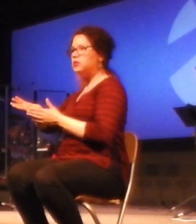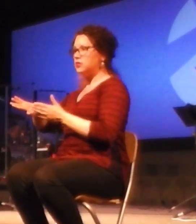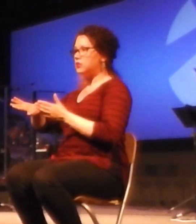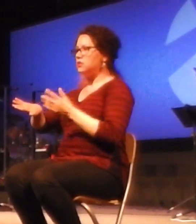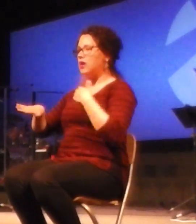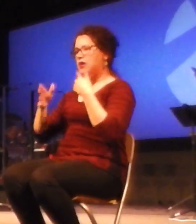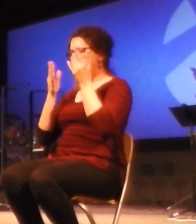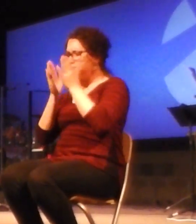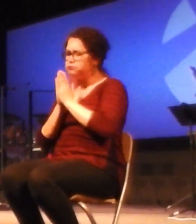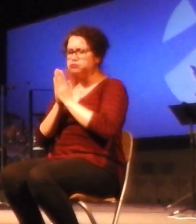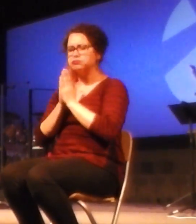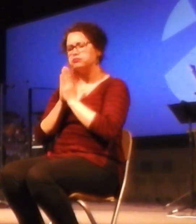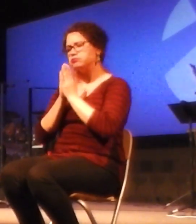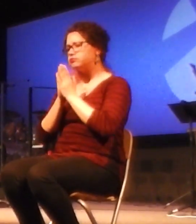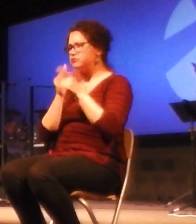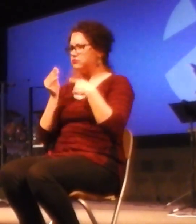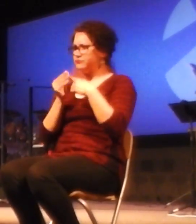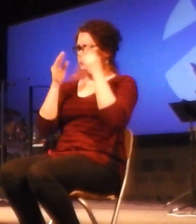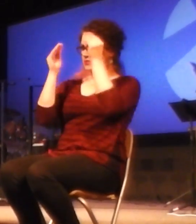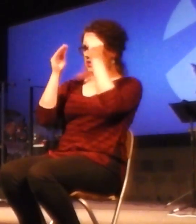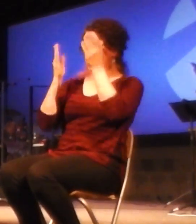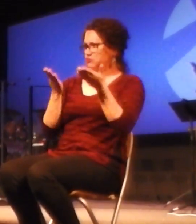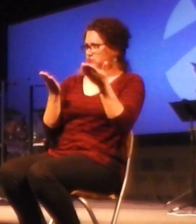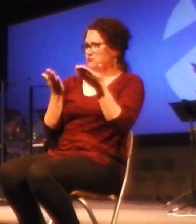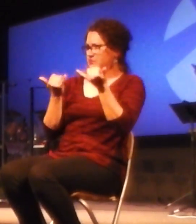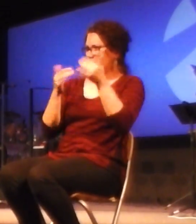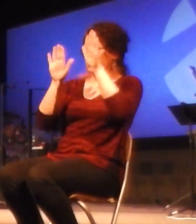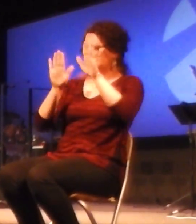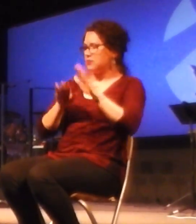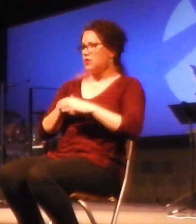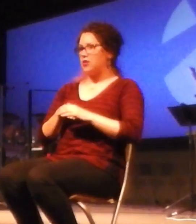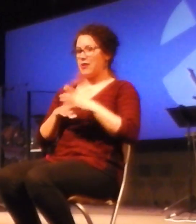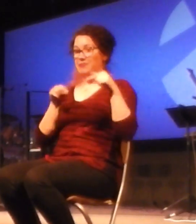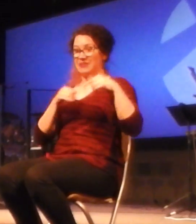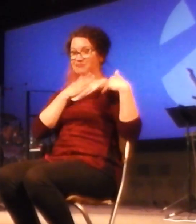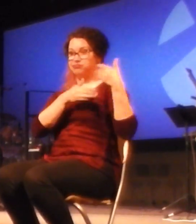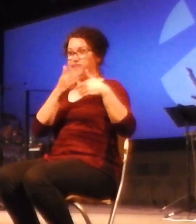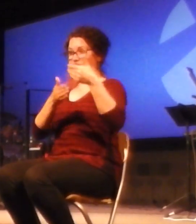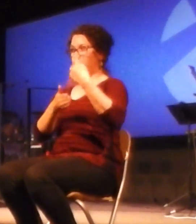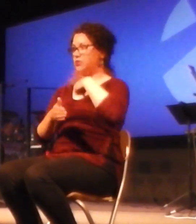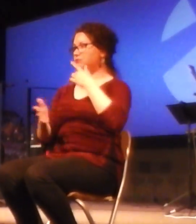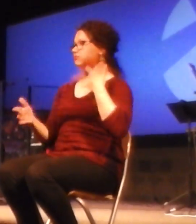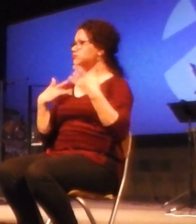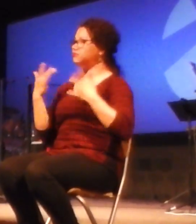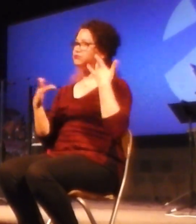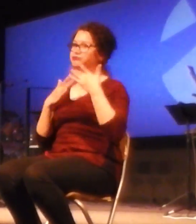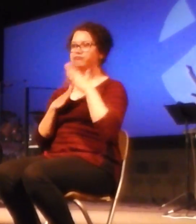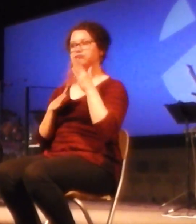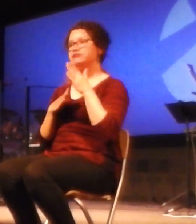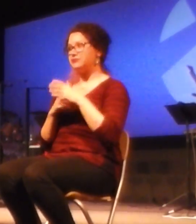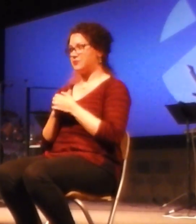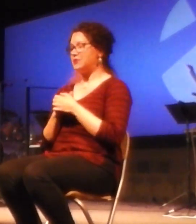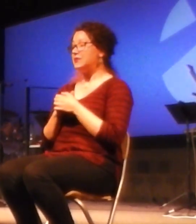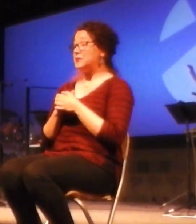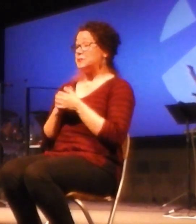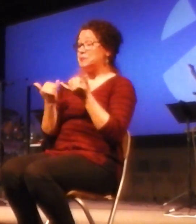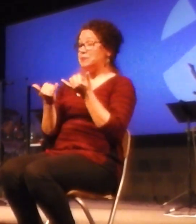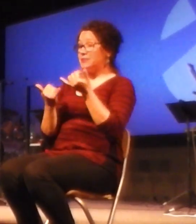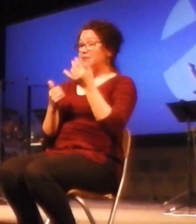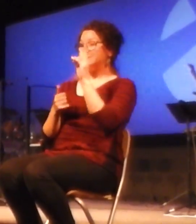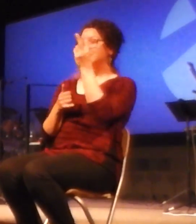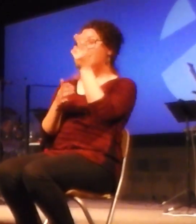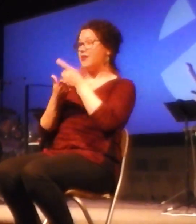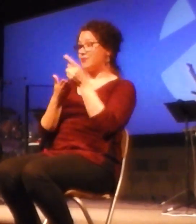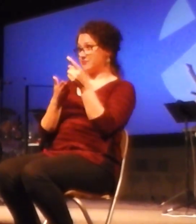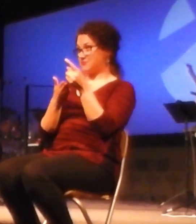this teaching and through this series, because we're really excited about this series. And so we are in the second